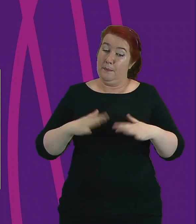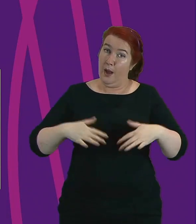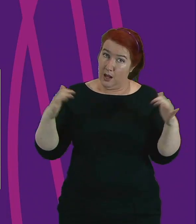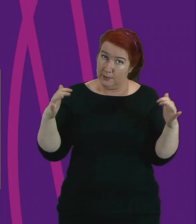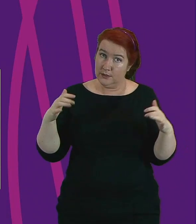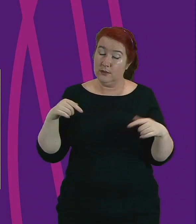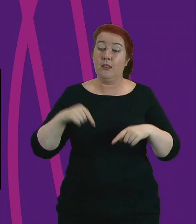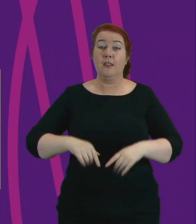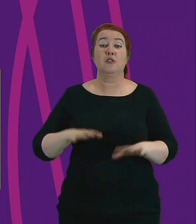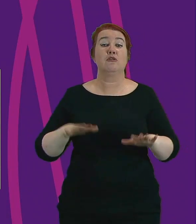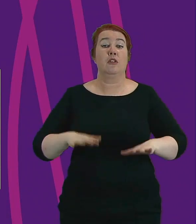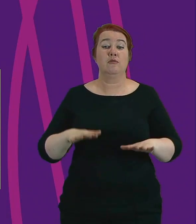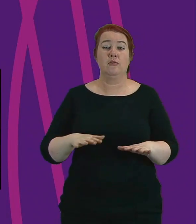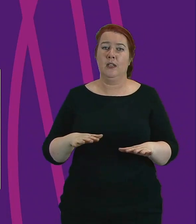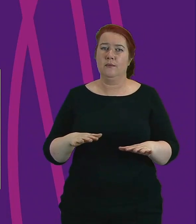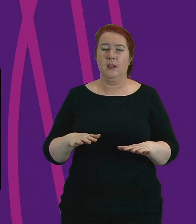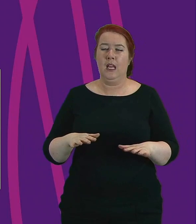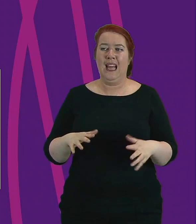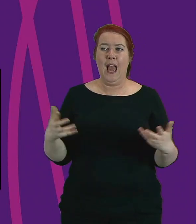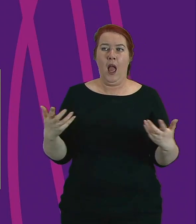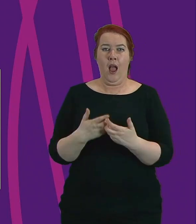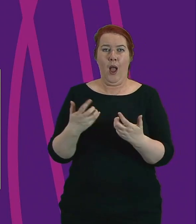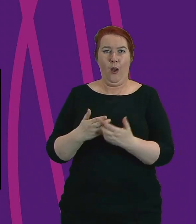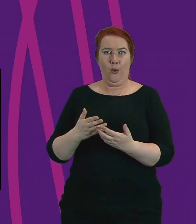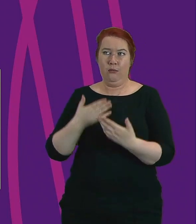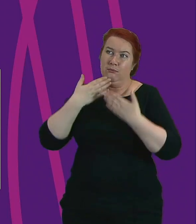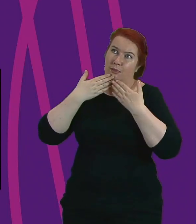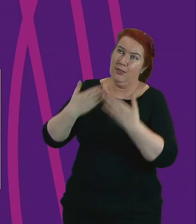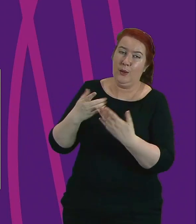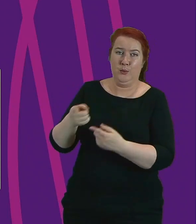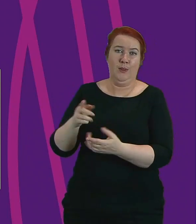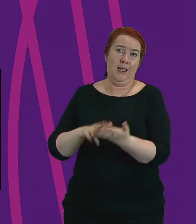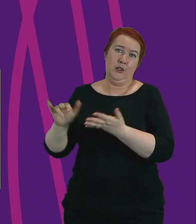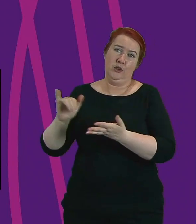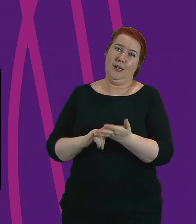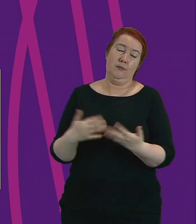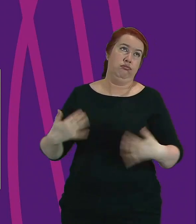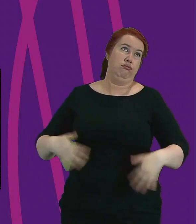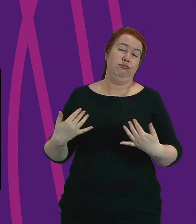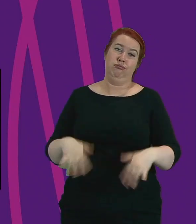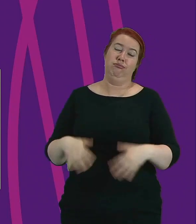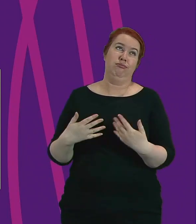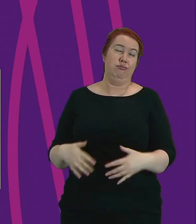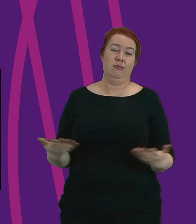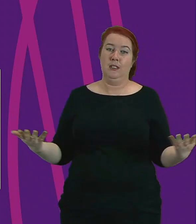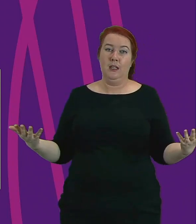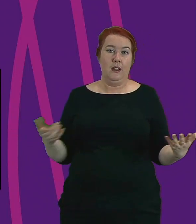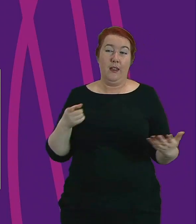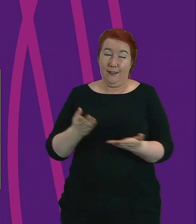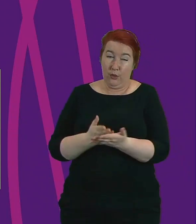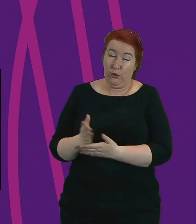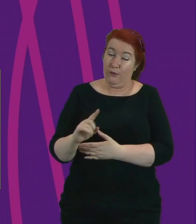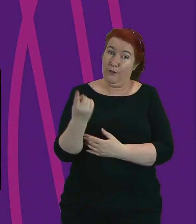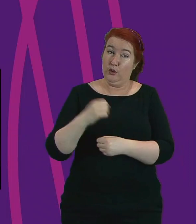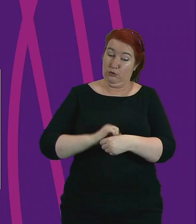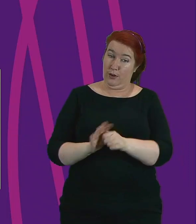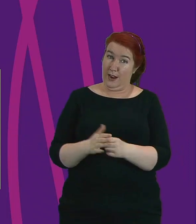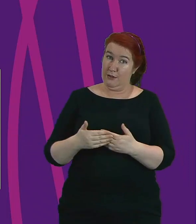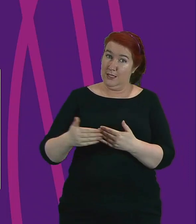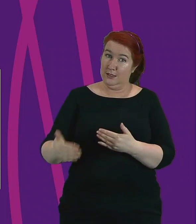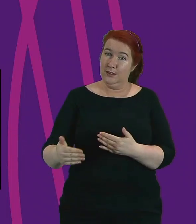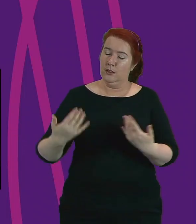never be able to fully repay the debt we owe our NHS. It has weathered the first of the storms of COVID-19, but prevailed and